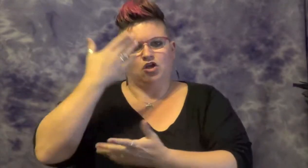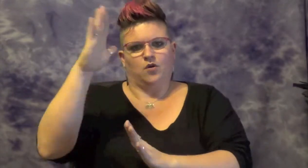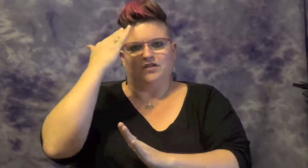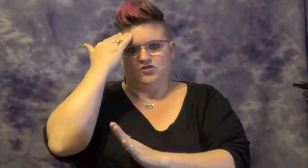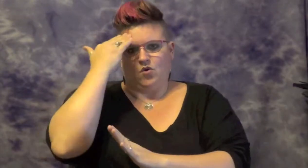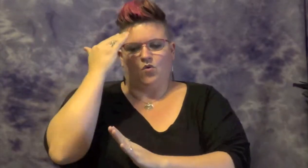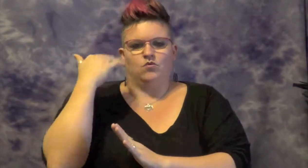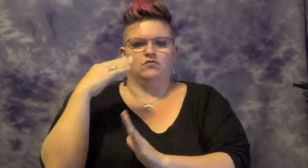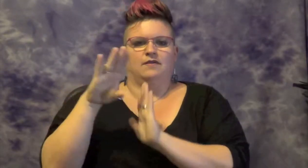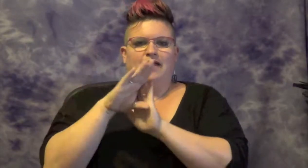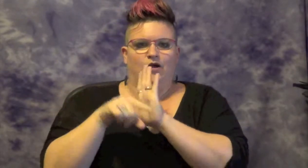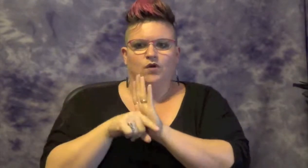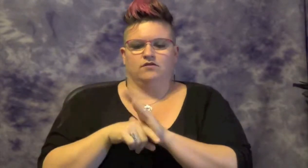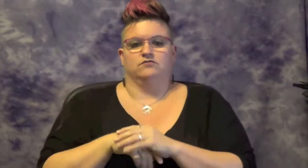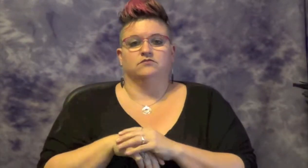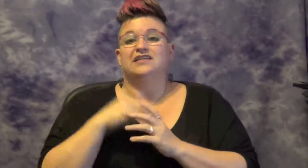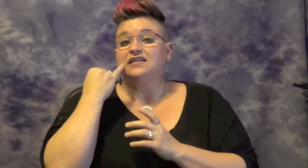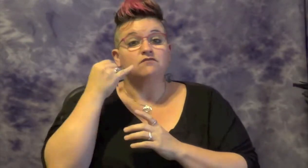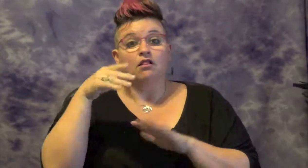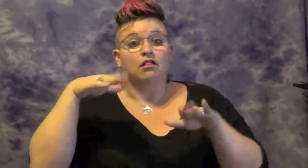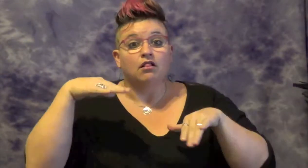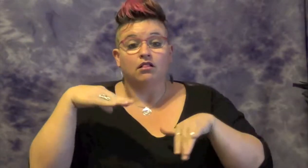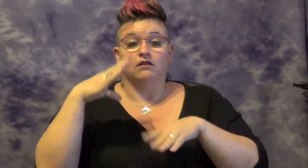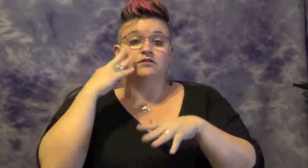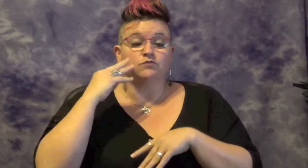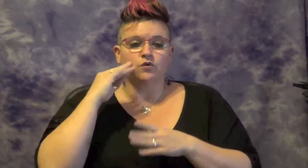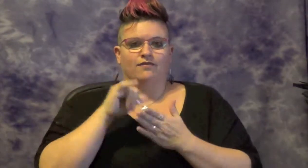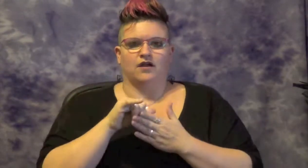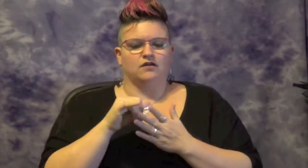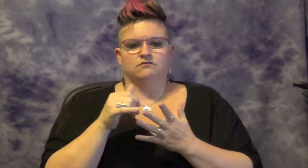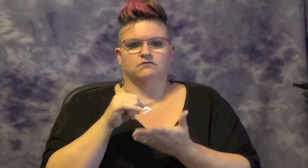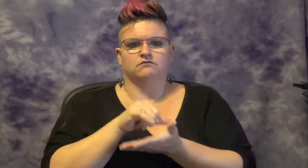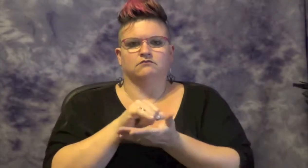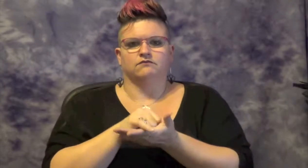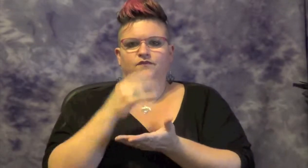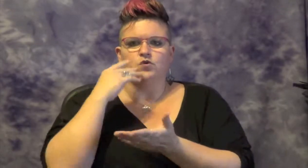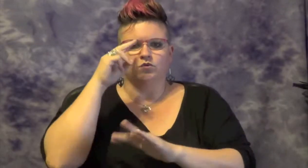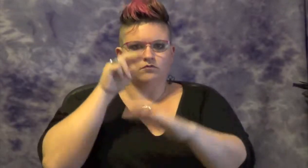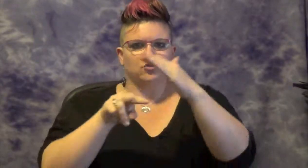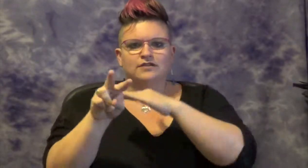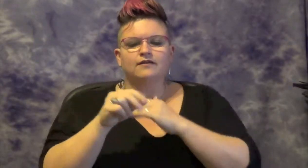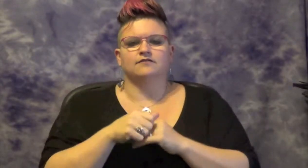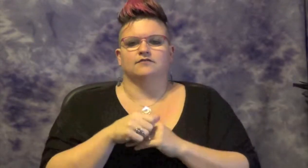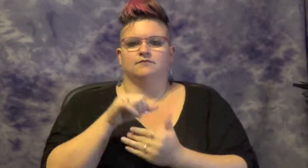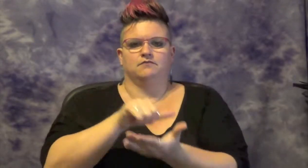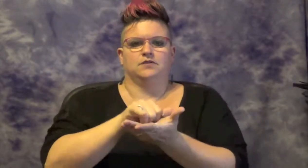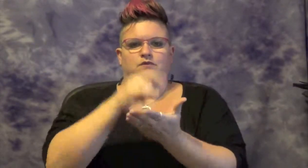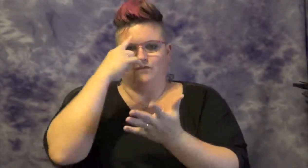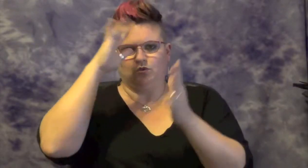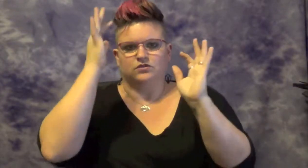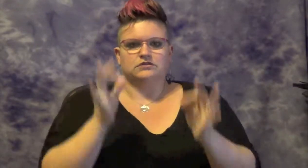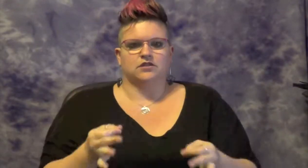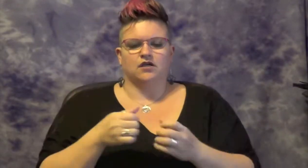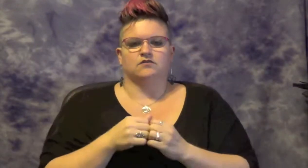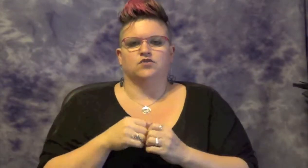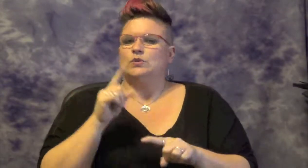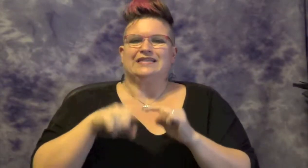We'll know what that behavior is going to look like because we already have those set expectations based off of our schema and what we've learned.